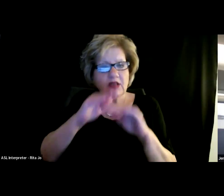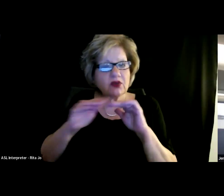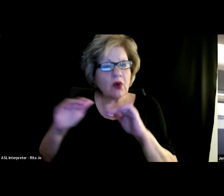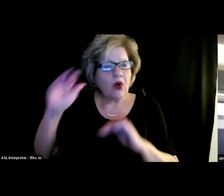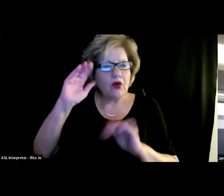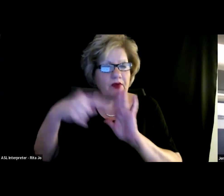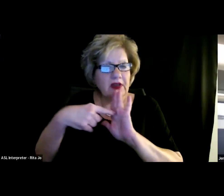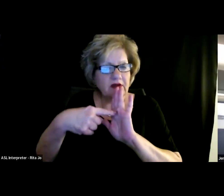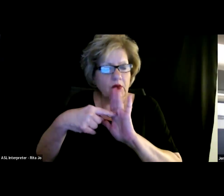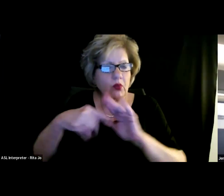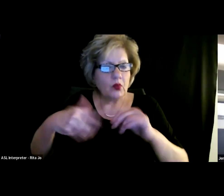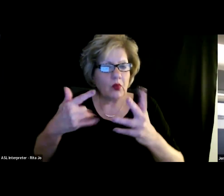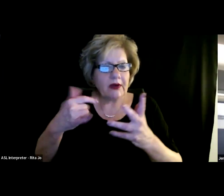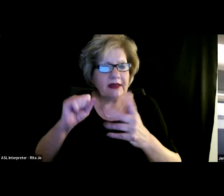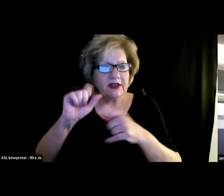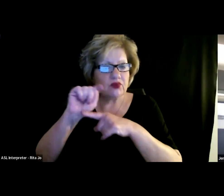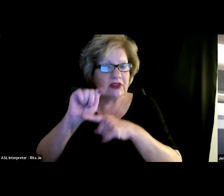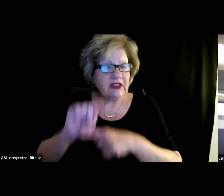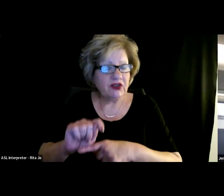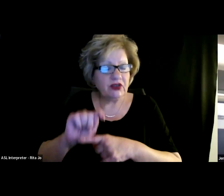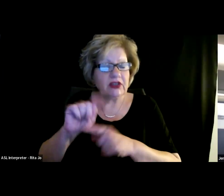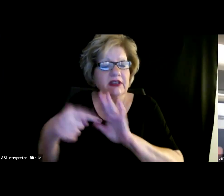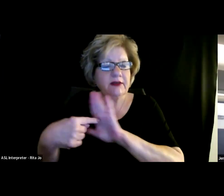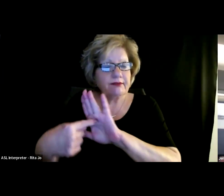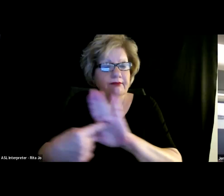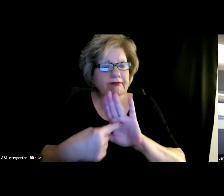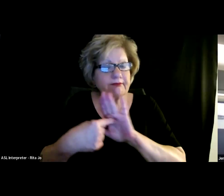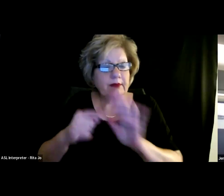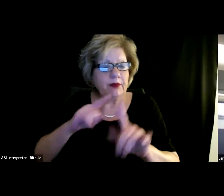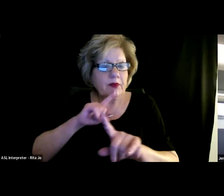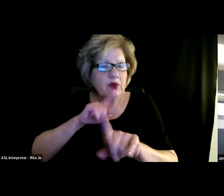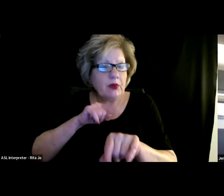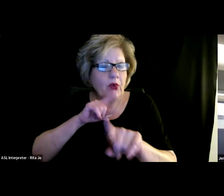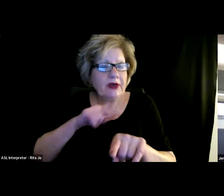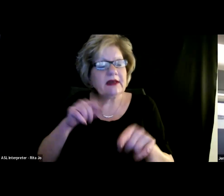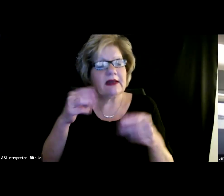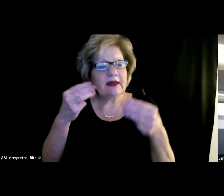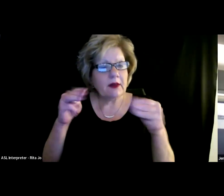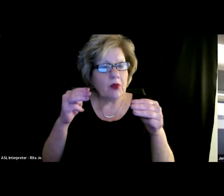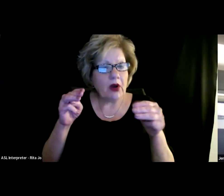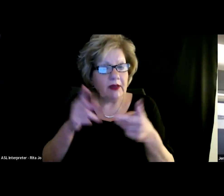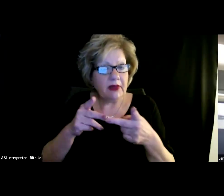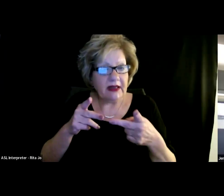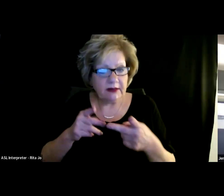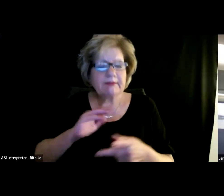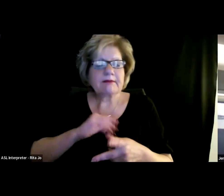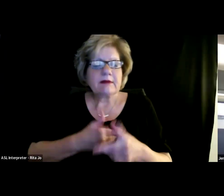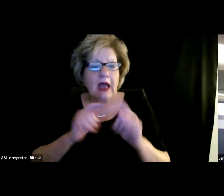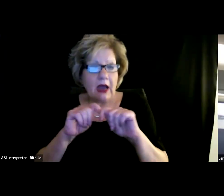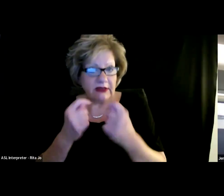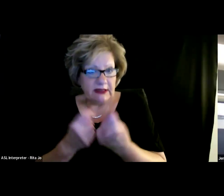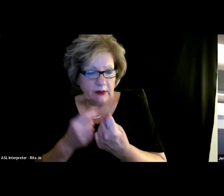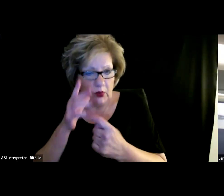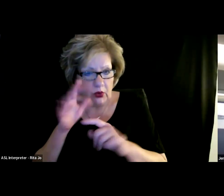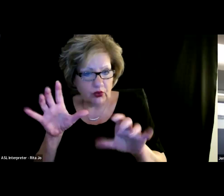is traditionally reported in the marketplace. Our team does that work in concert with the apprentice, the training provider